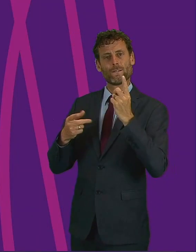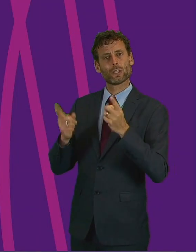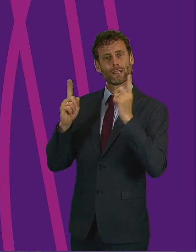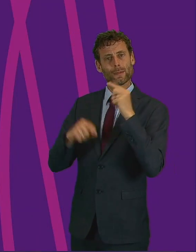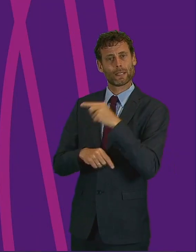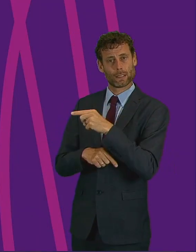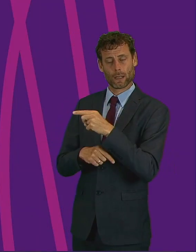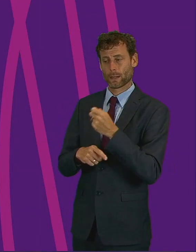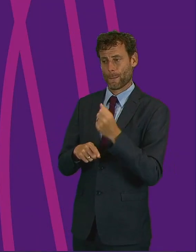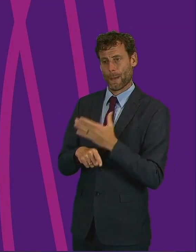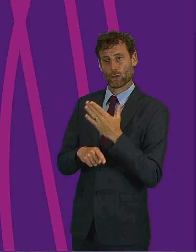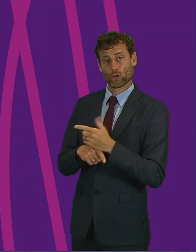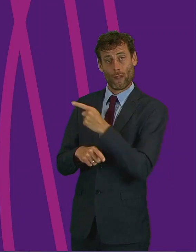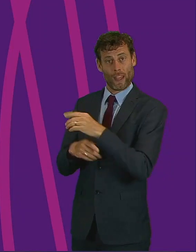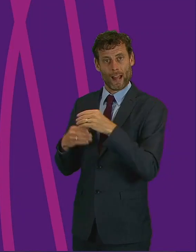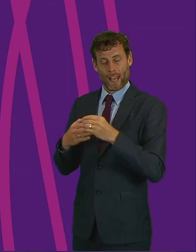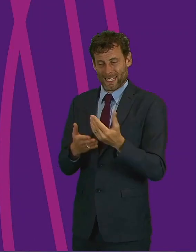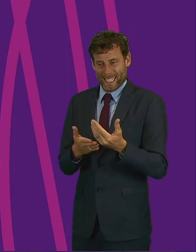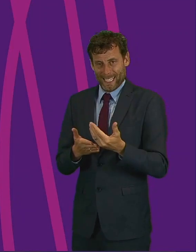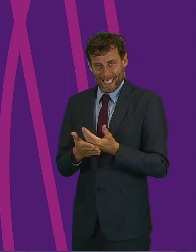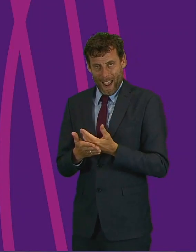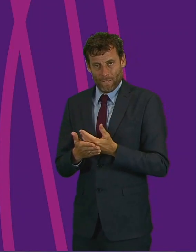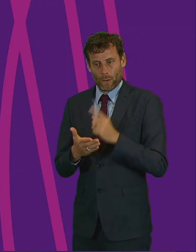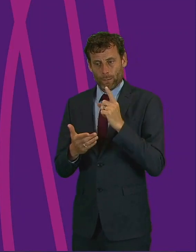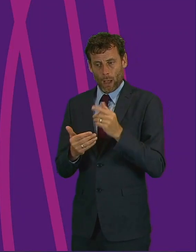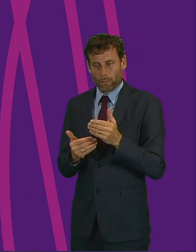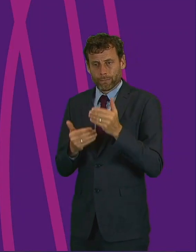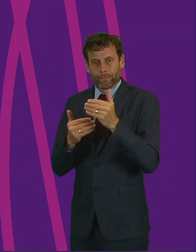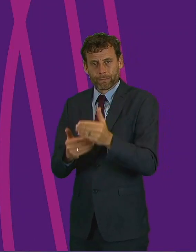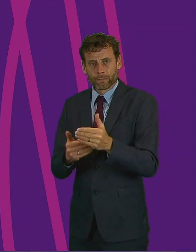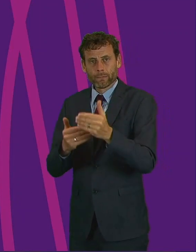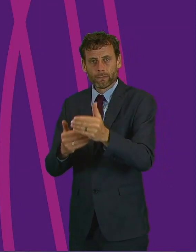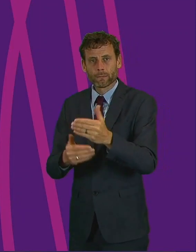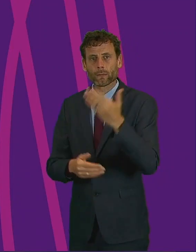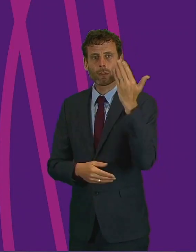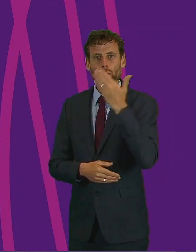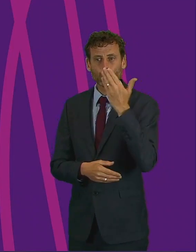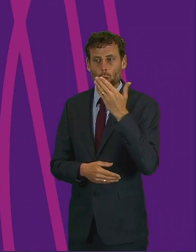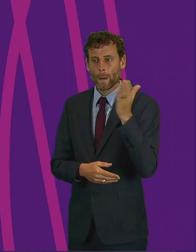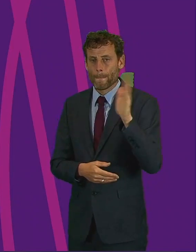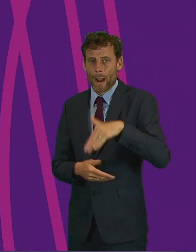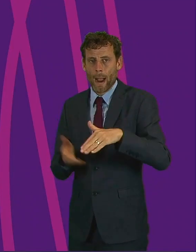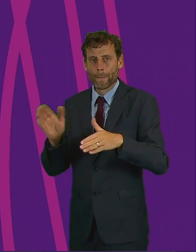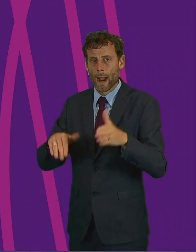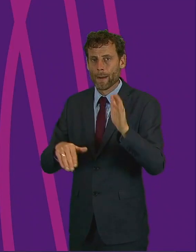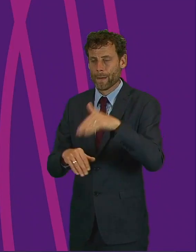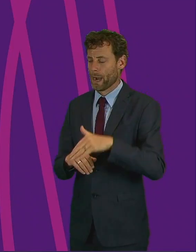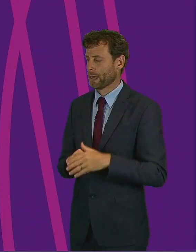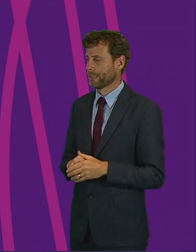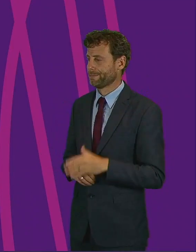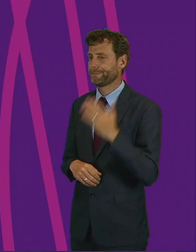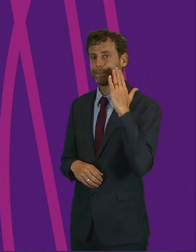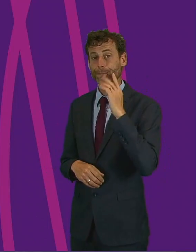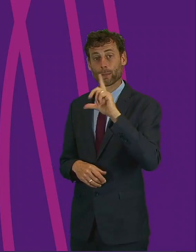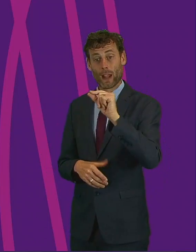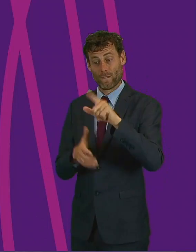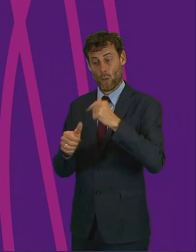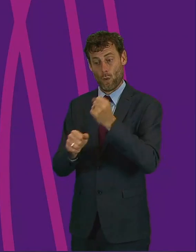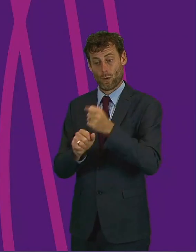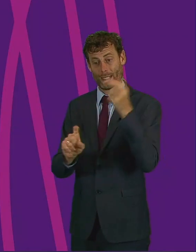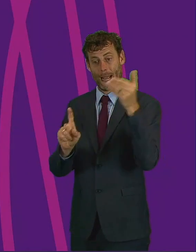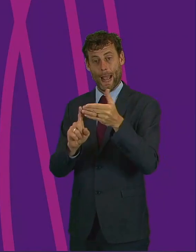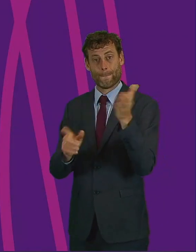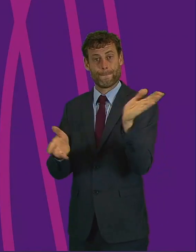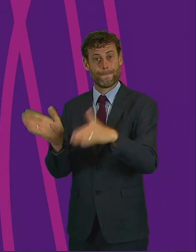in a safe and phased way getting our schools open again as quickly as possible, and in our judgment that is the 11th of August date that we set. We will also